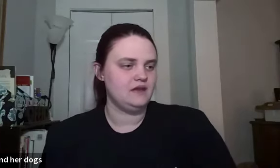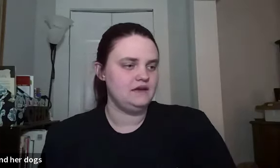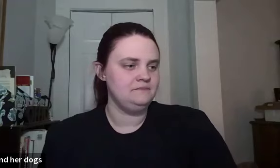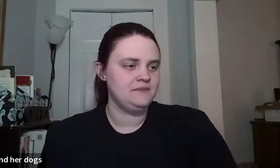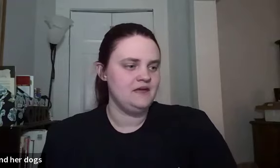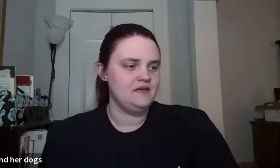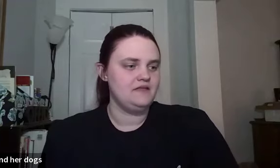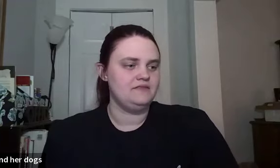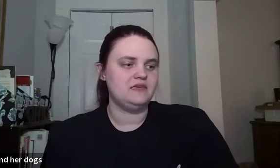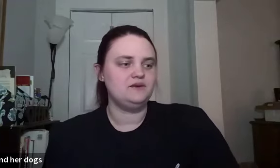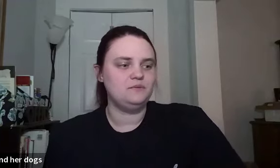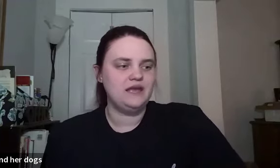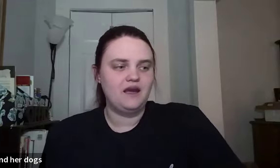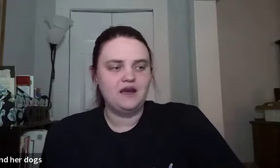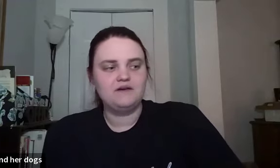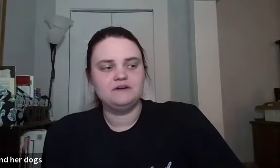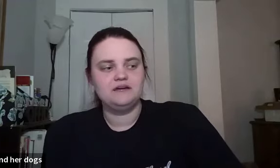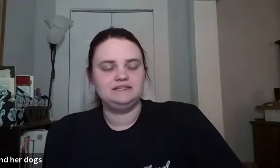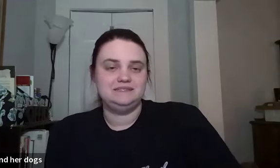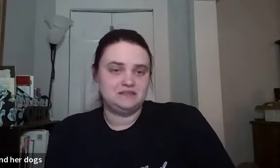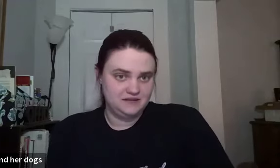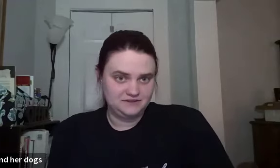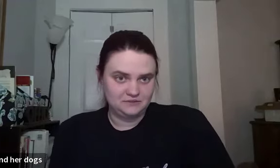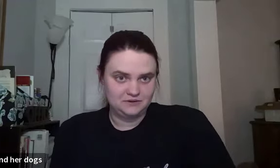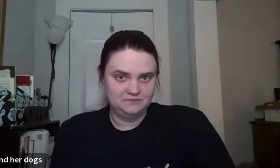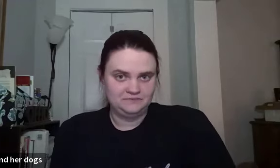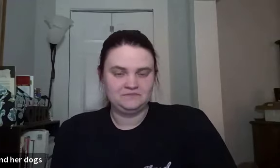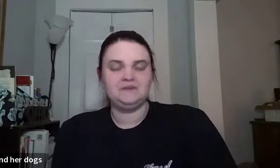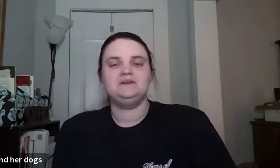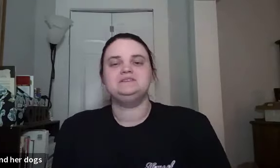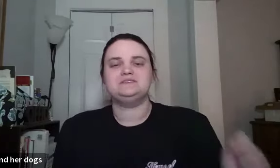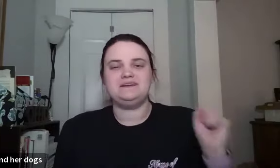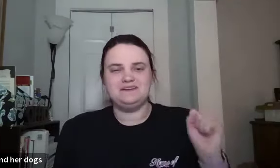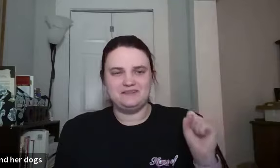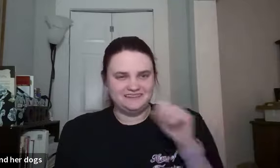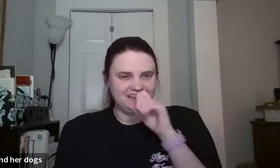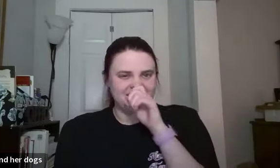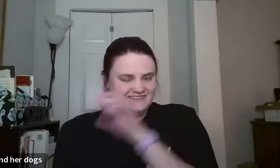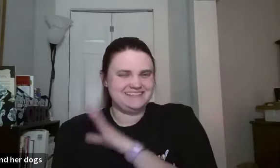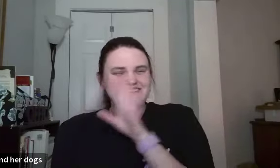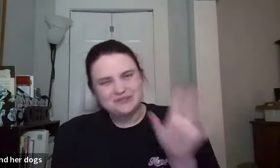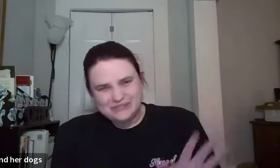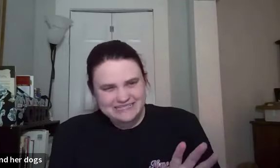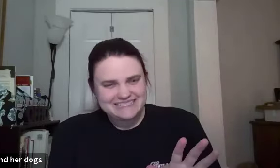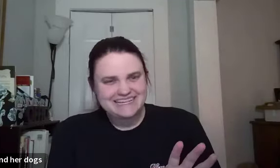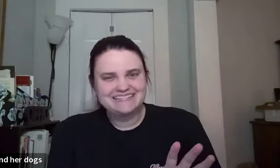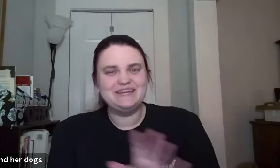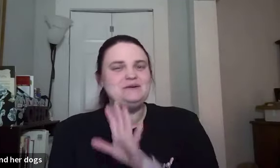Okay. Then we have dinosaur. So I know that, like, I know dinosaurs are extinct,